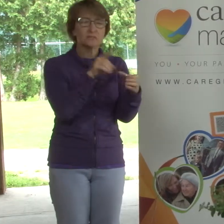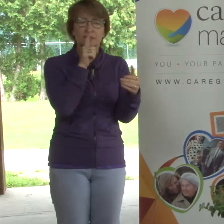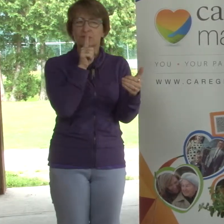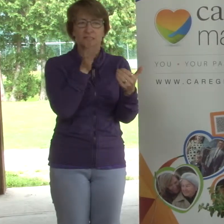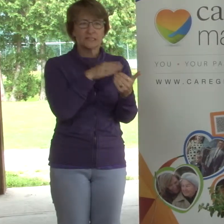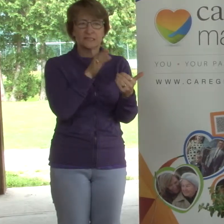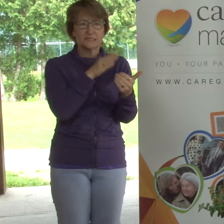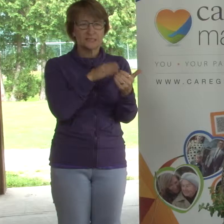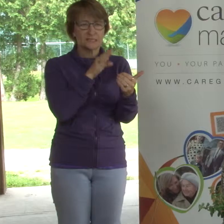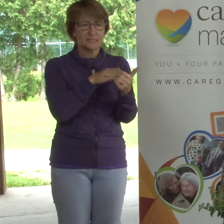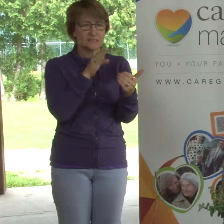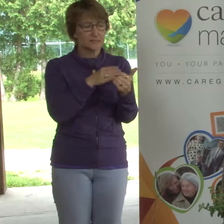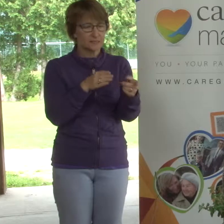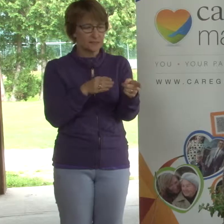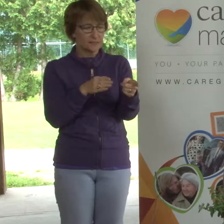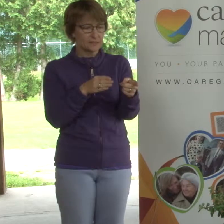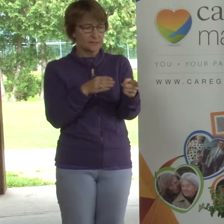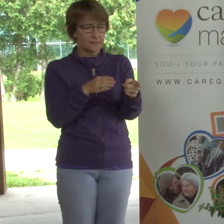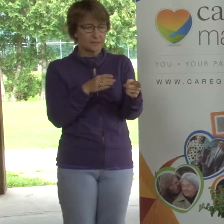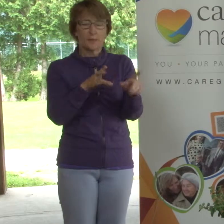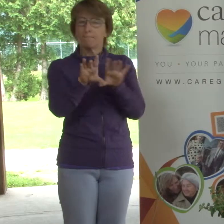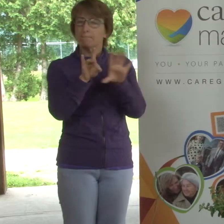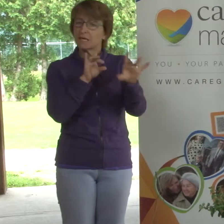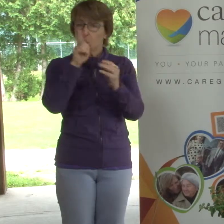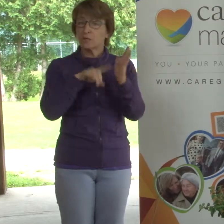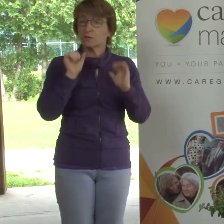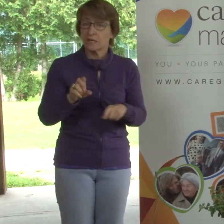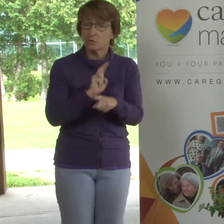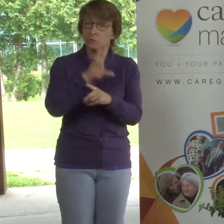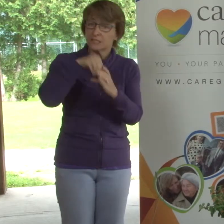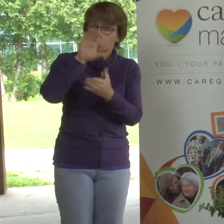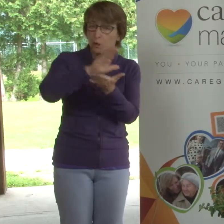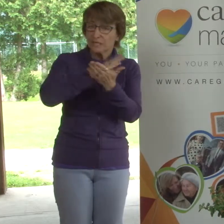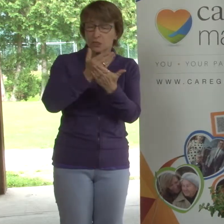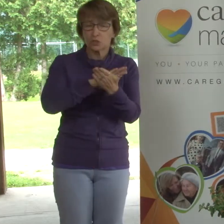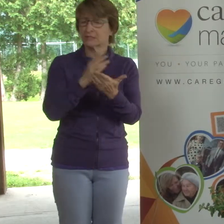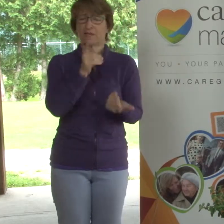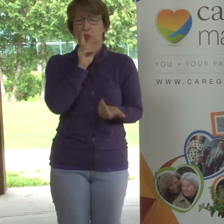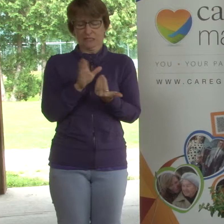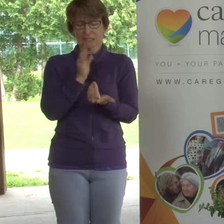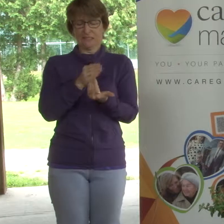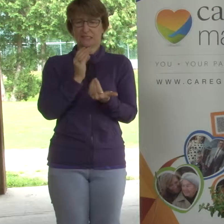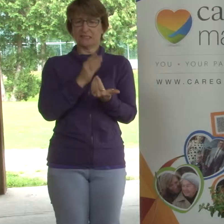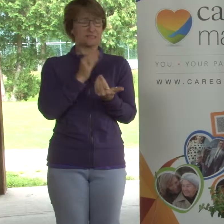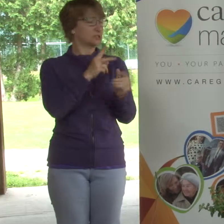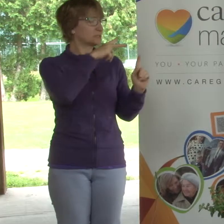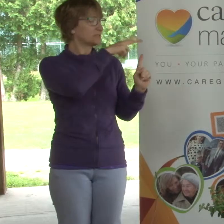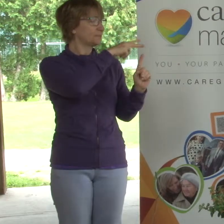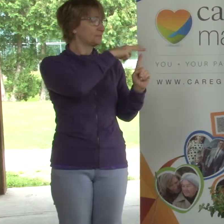do. Pick things that you will use in the kitchen, and remember that it's easy as a snip from your